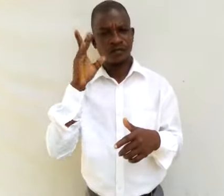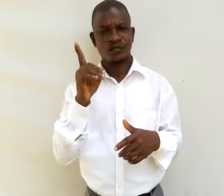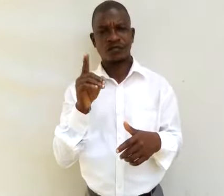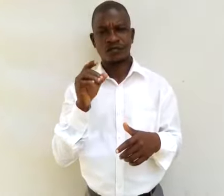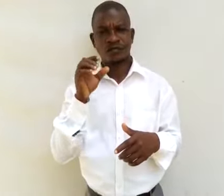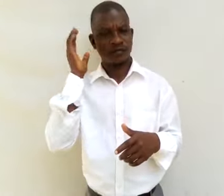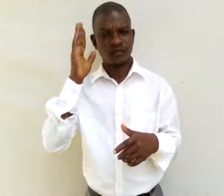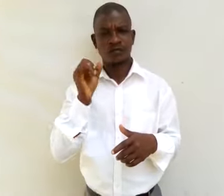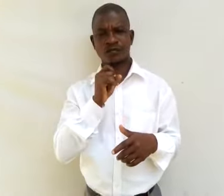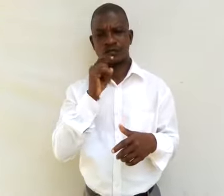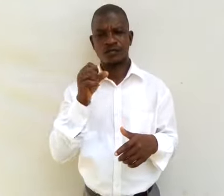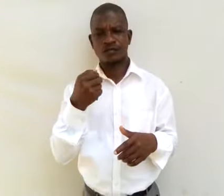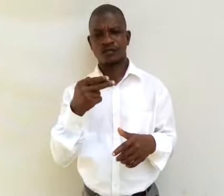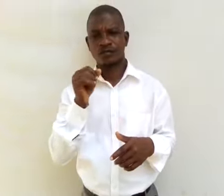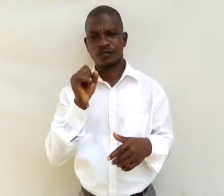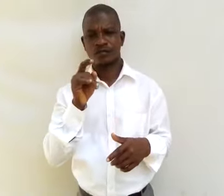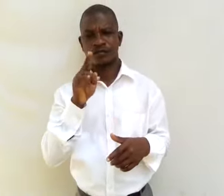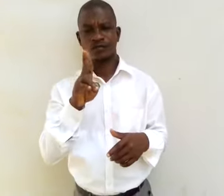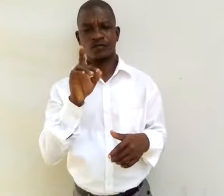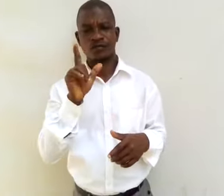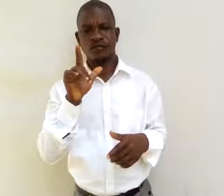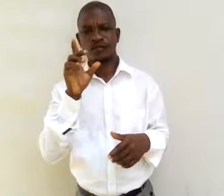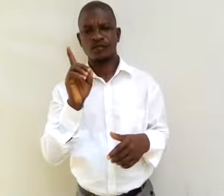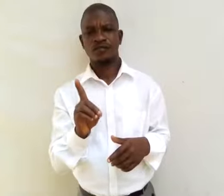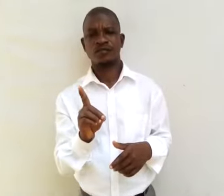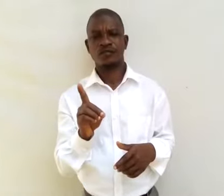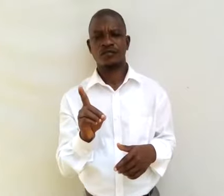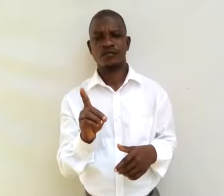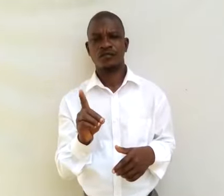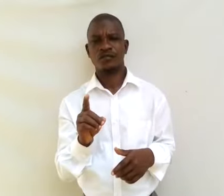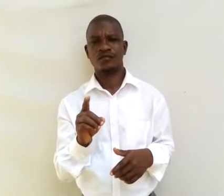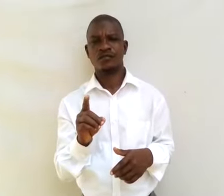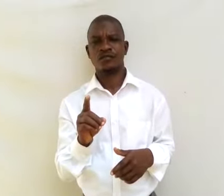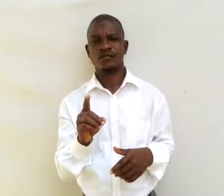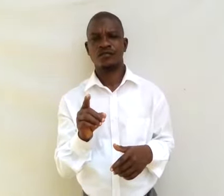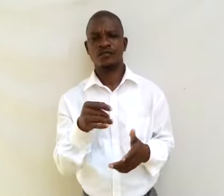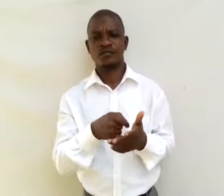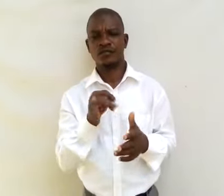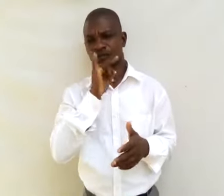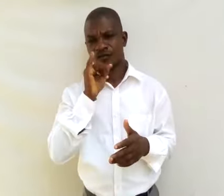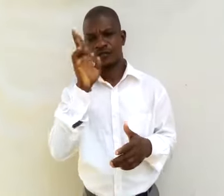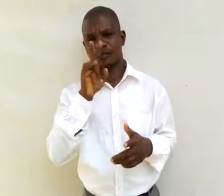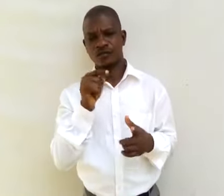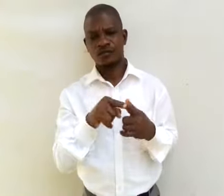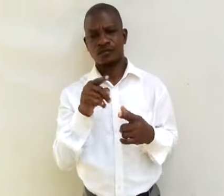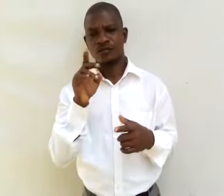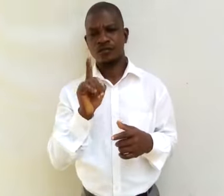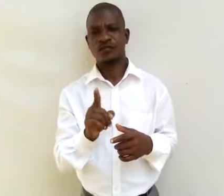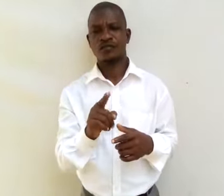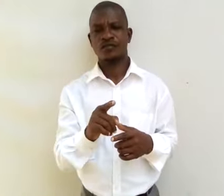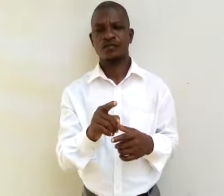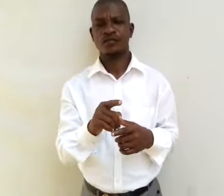-H-O-U-L-D. It is used to... One, express